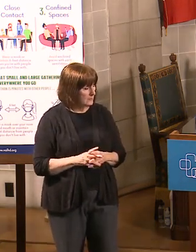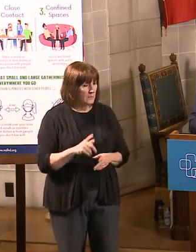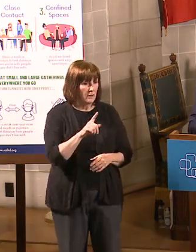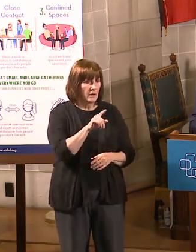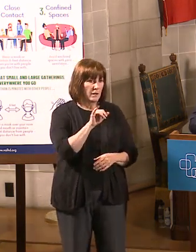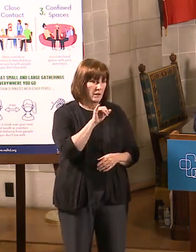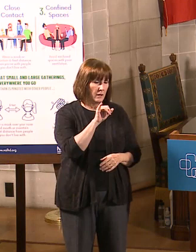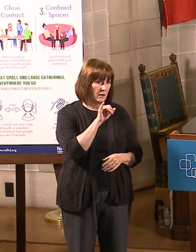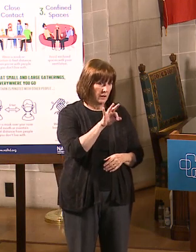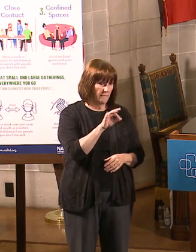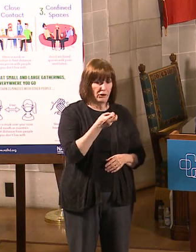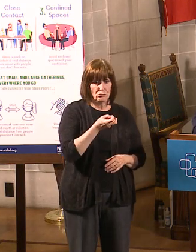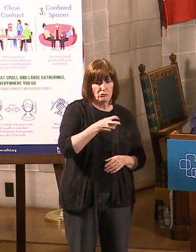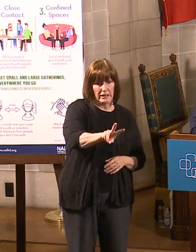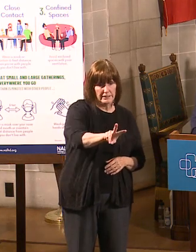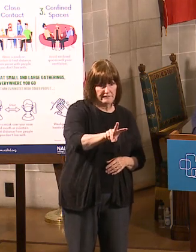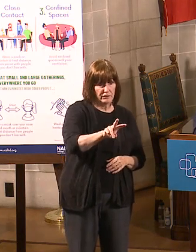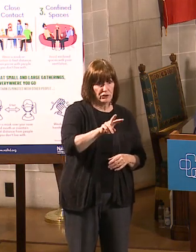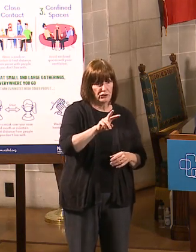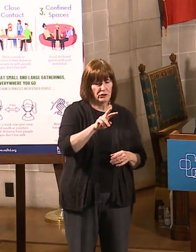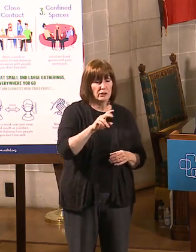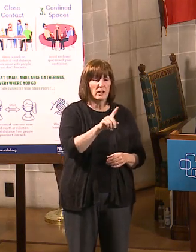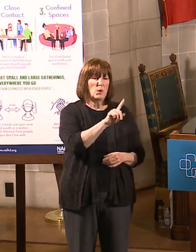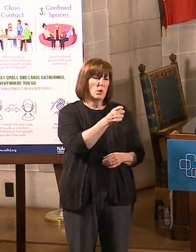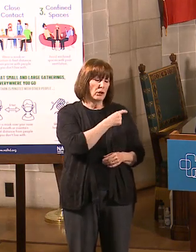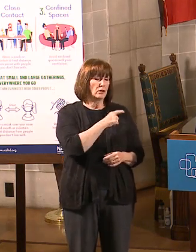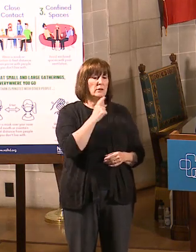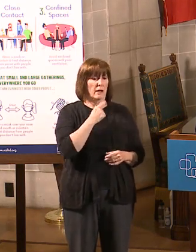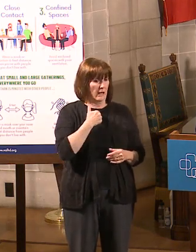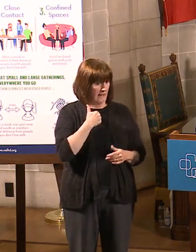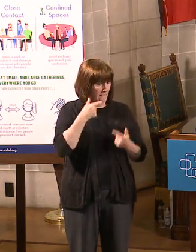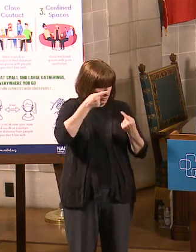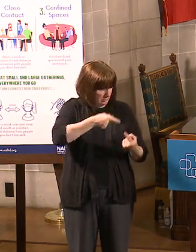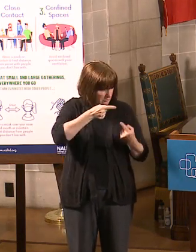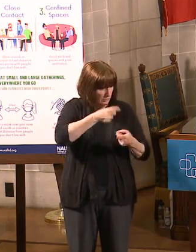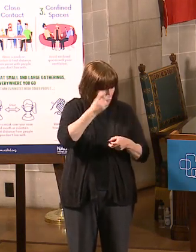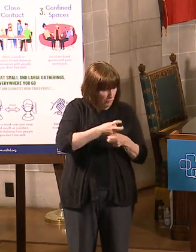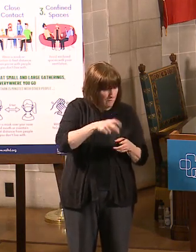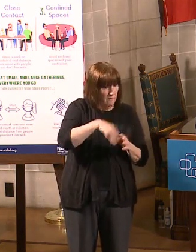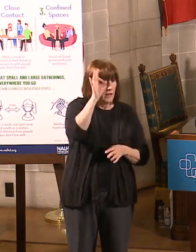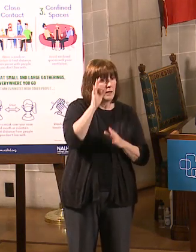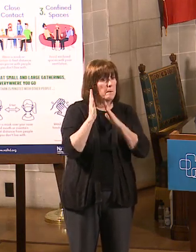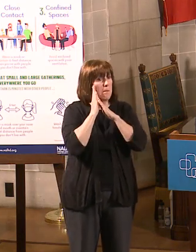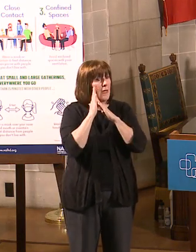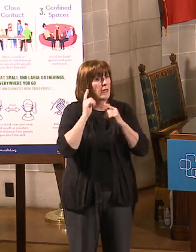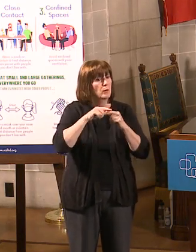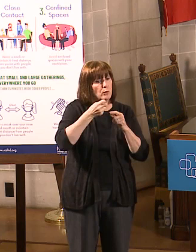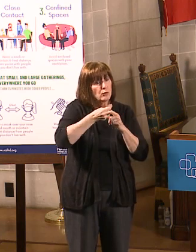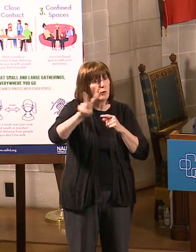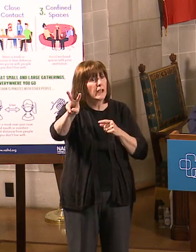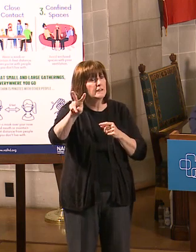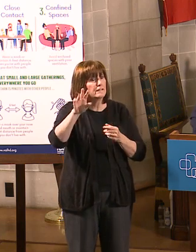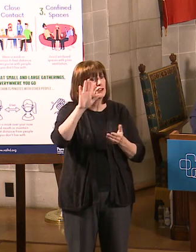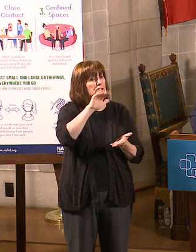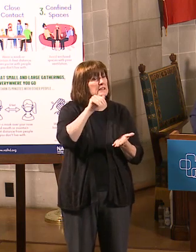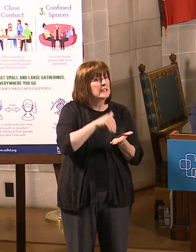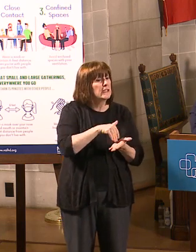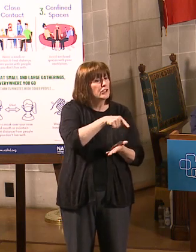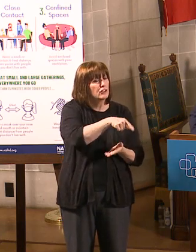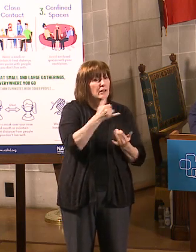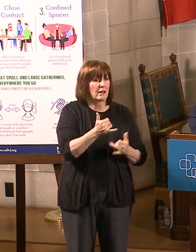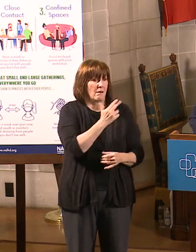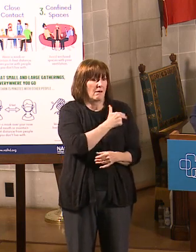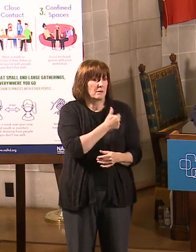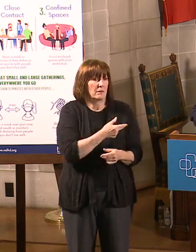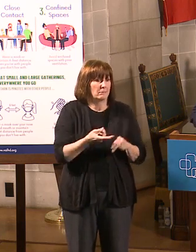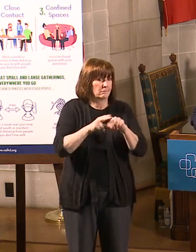So if that transfer, the question is are they having trouble finding beds? The transfer center now that hospitals